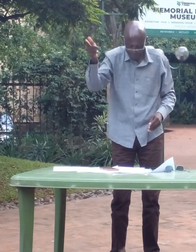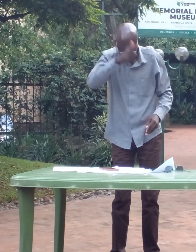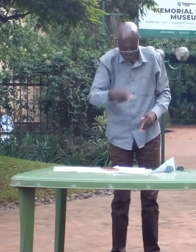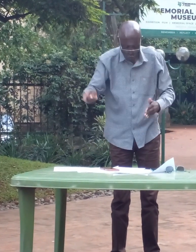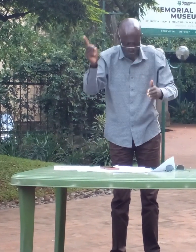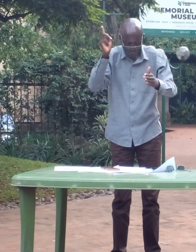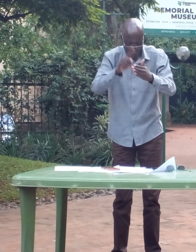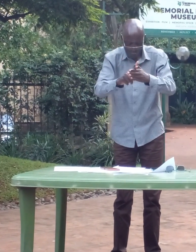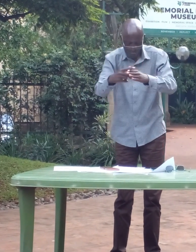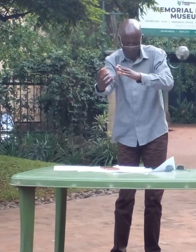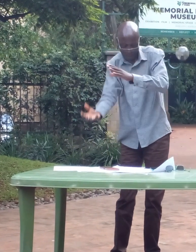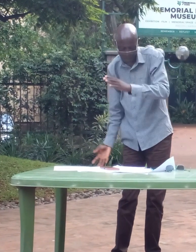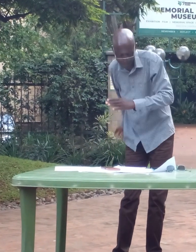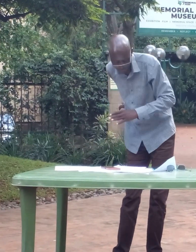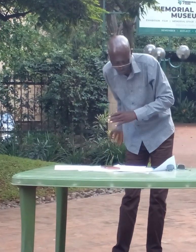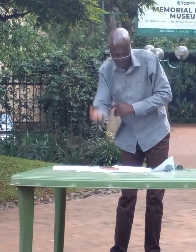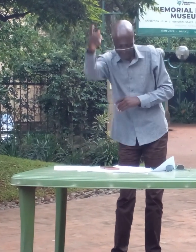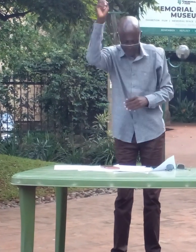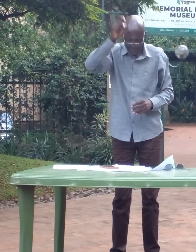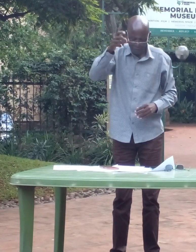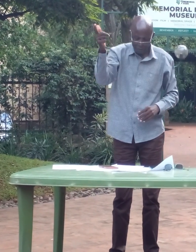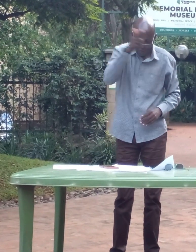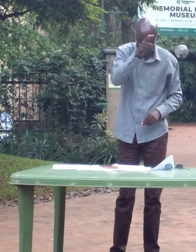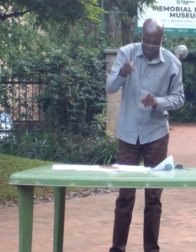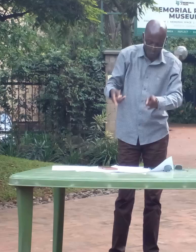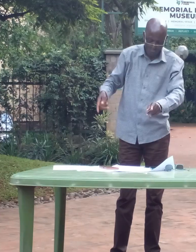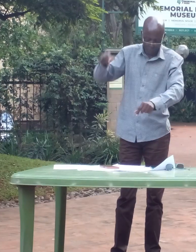also, and bowling,